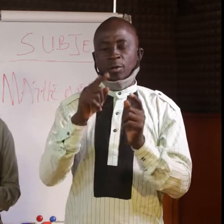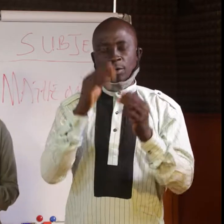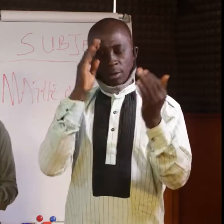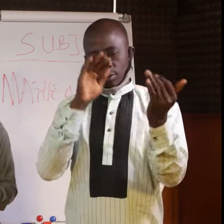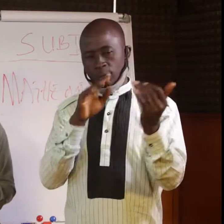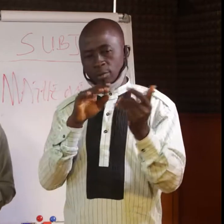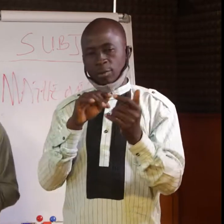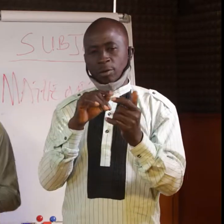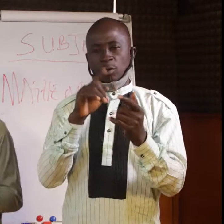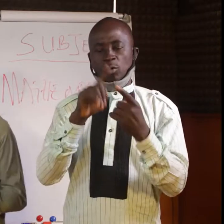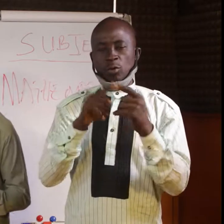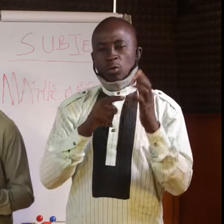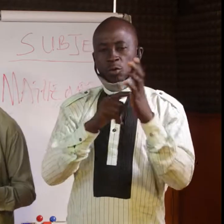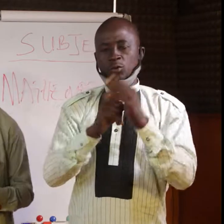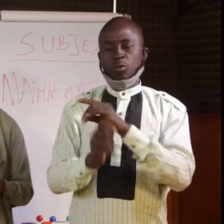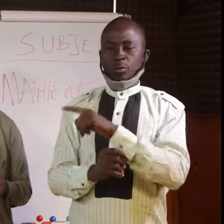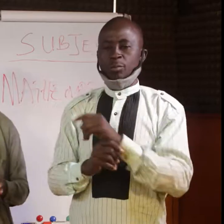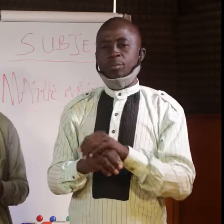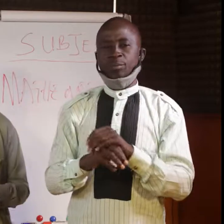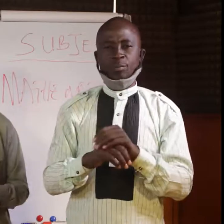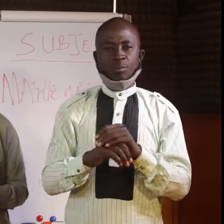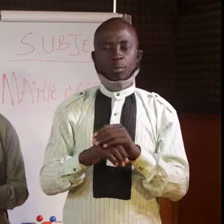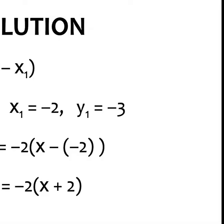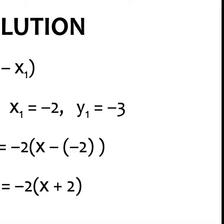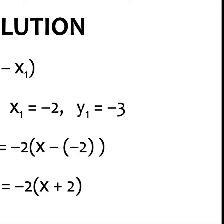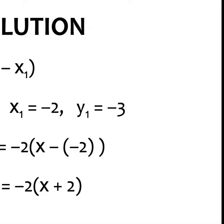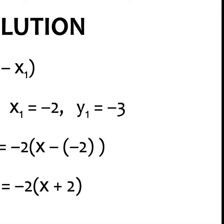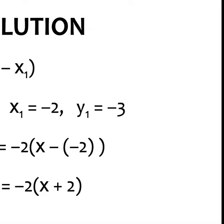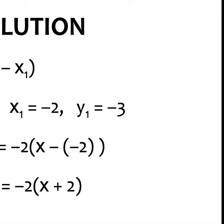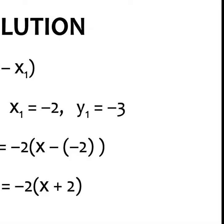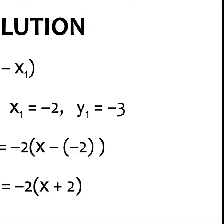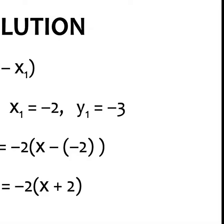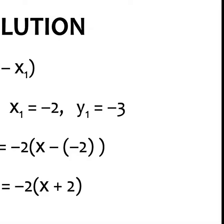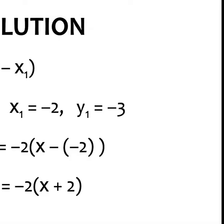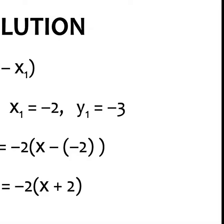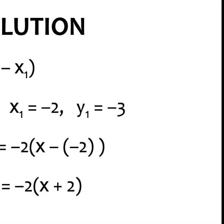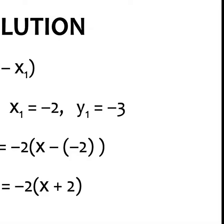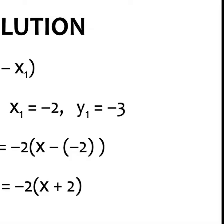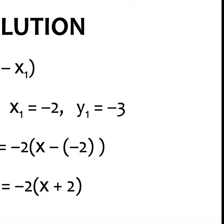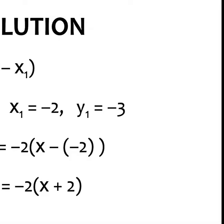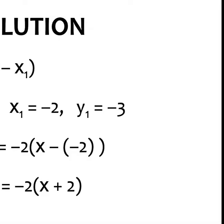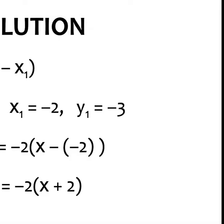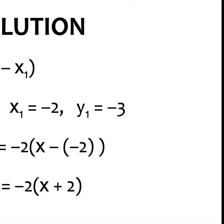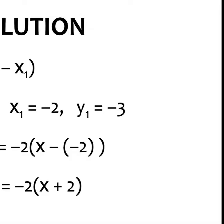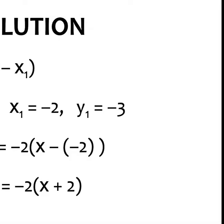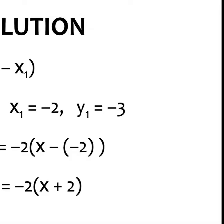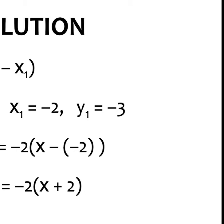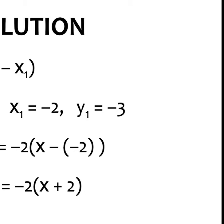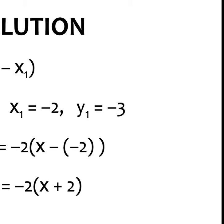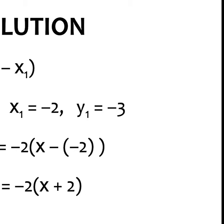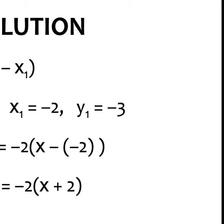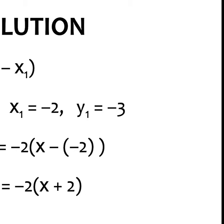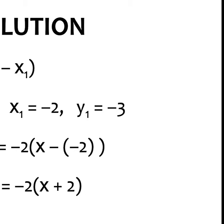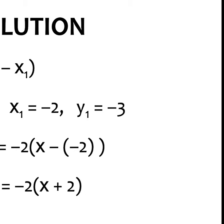to identify your variables. Who is the gradient? M, which is minus 2, as given in